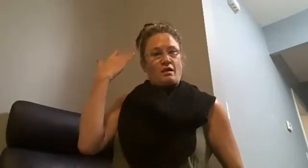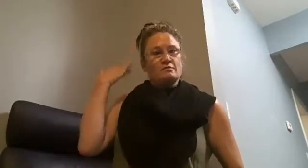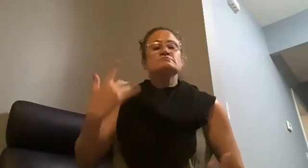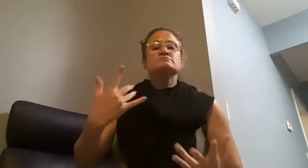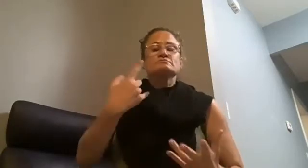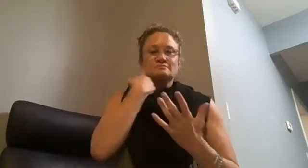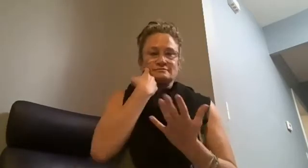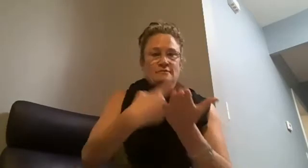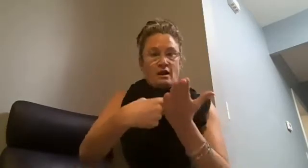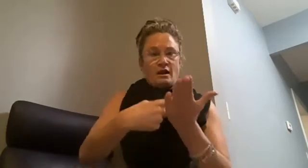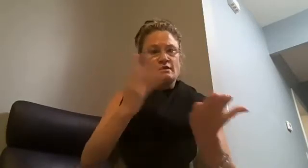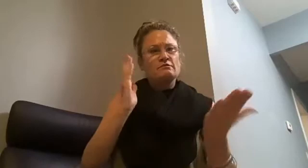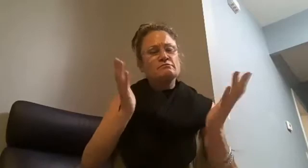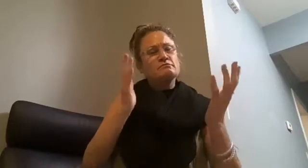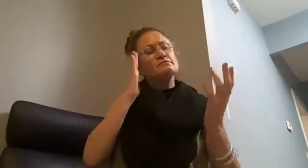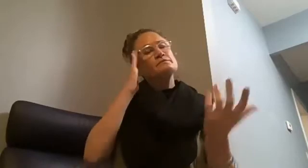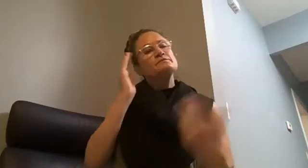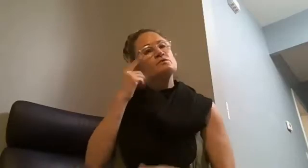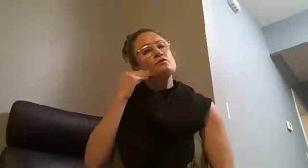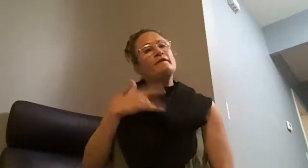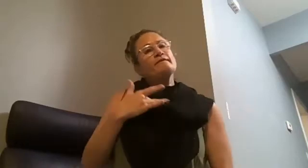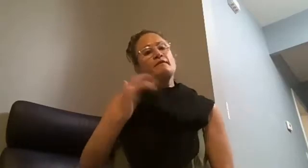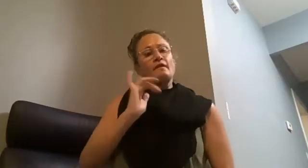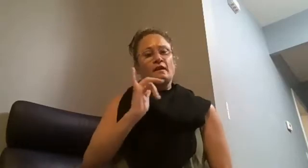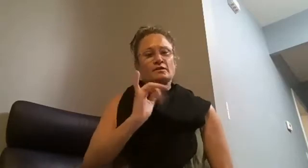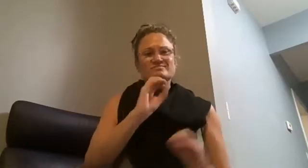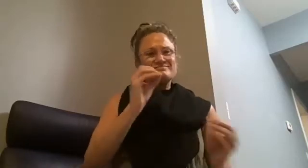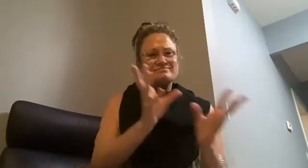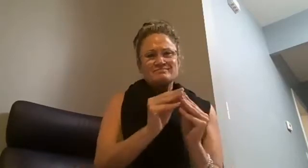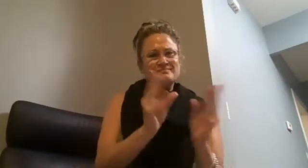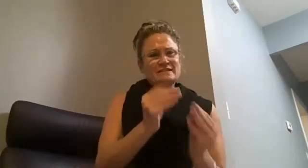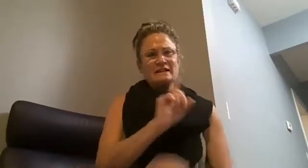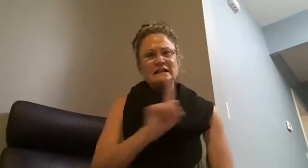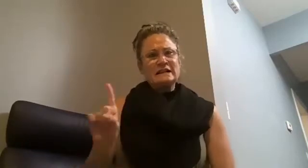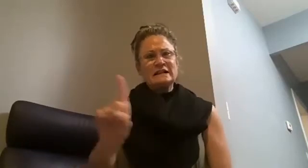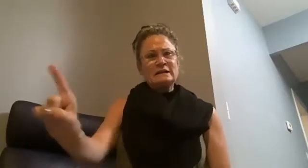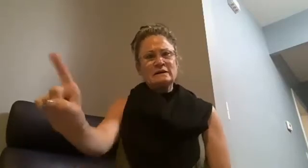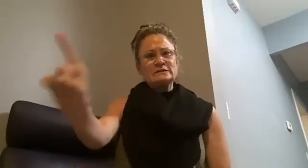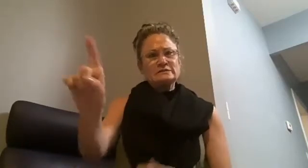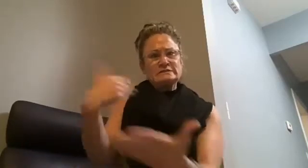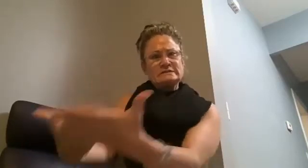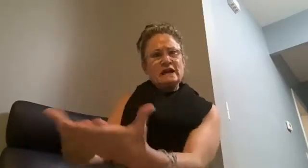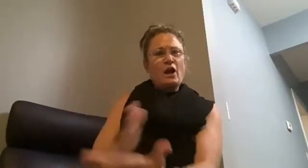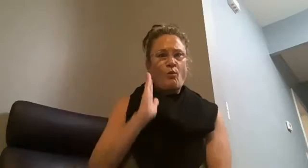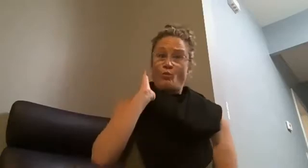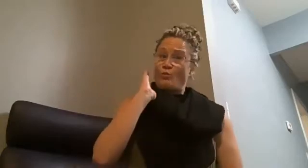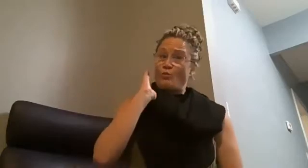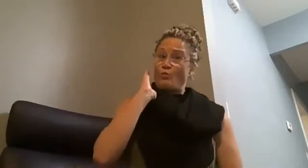she was like, I feel like if there isn't a meeting that I can walk to, I'm going to have a real hard time getting to meetings,